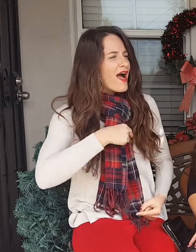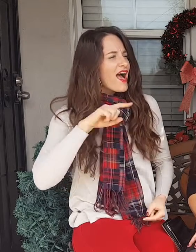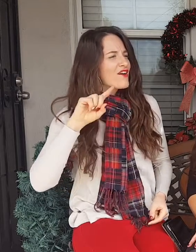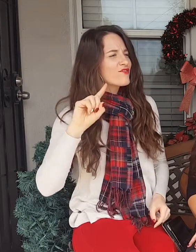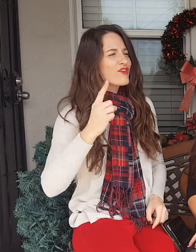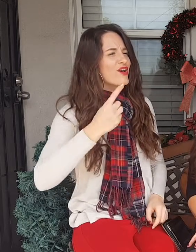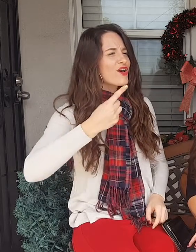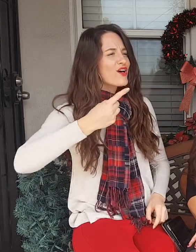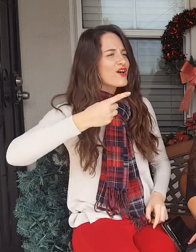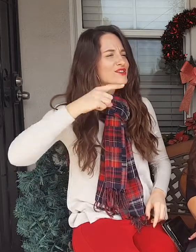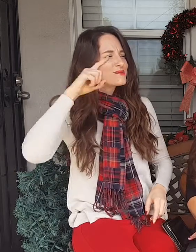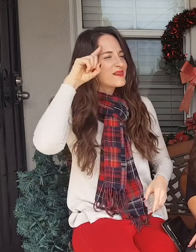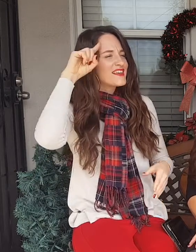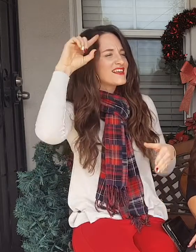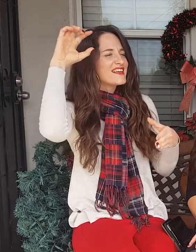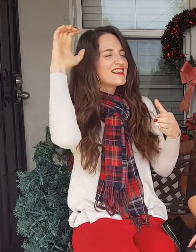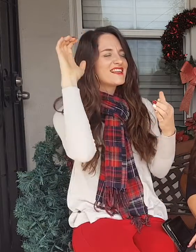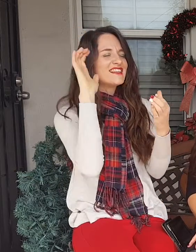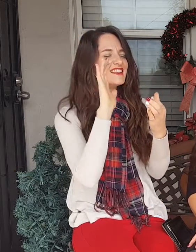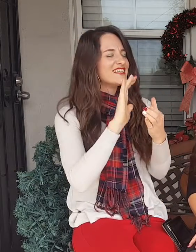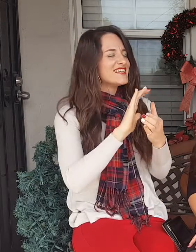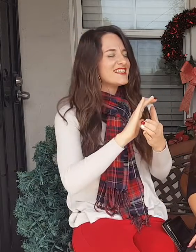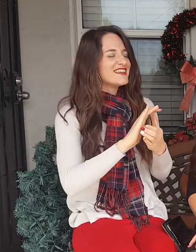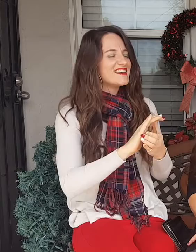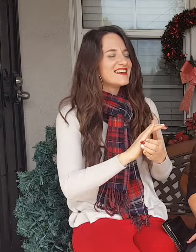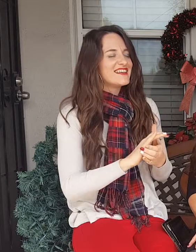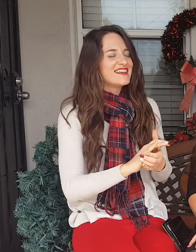I first believed.